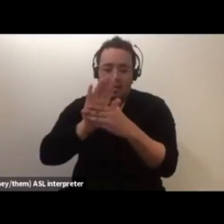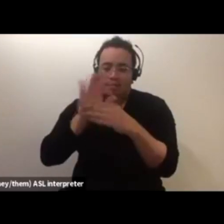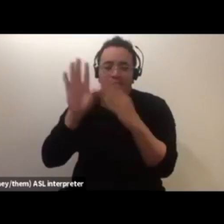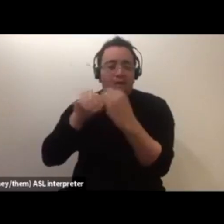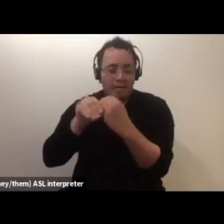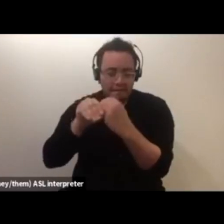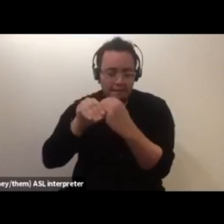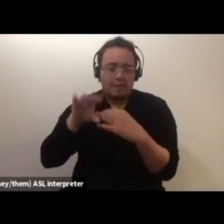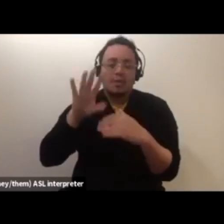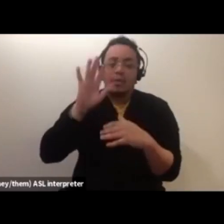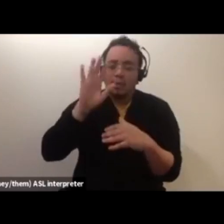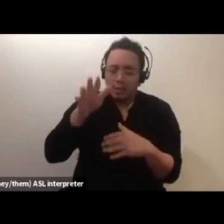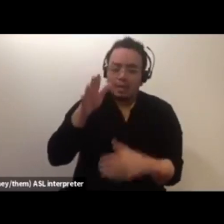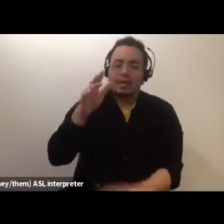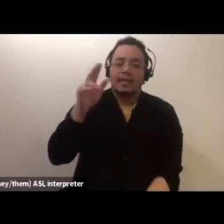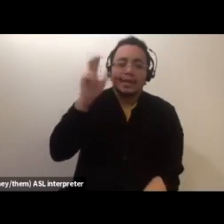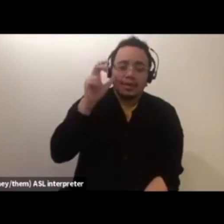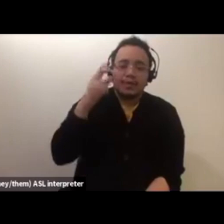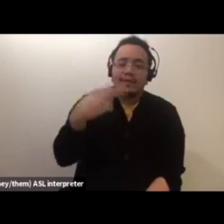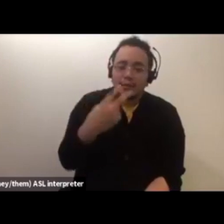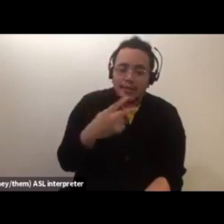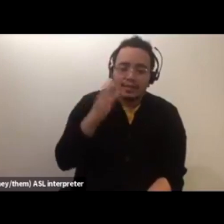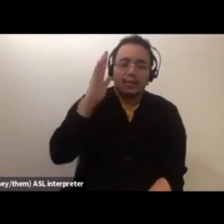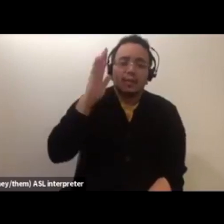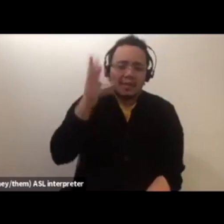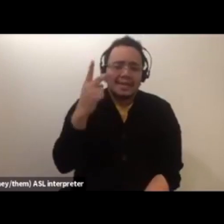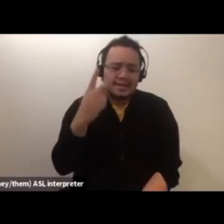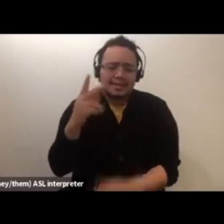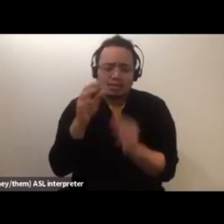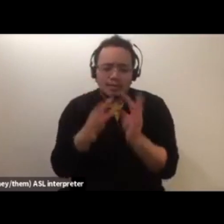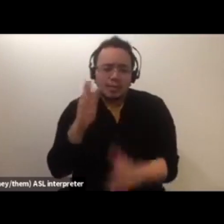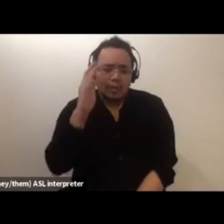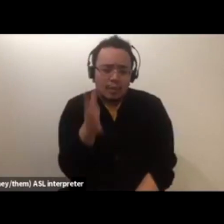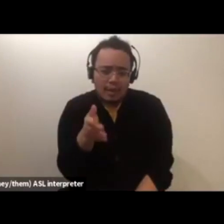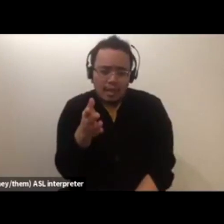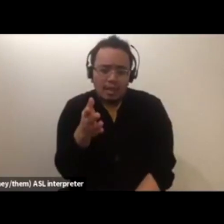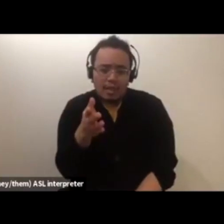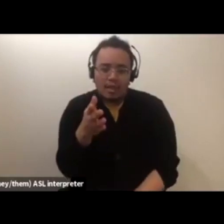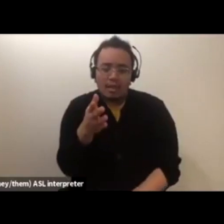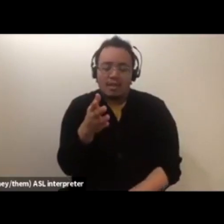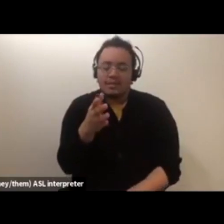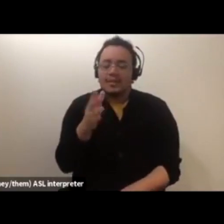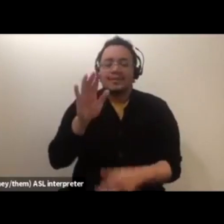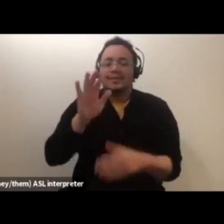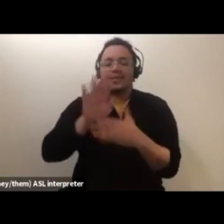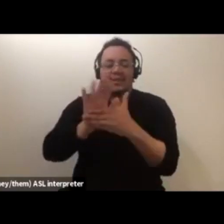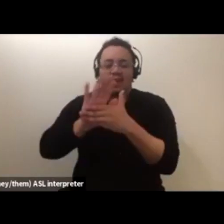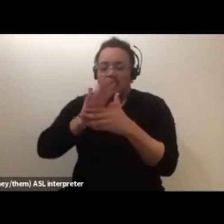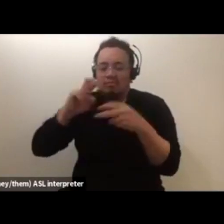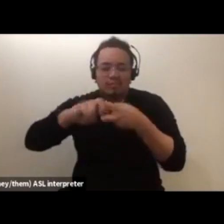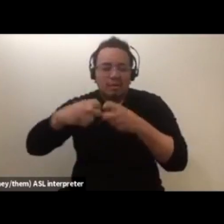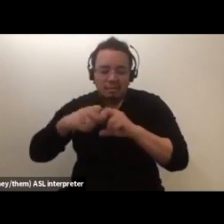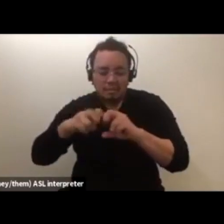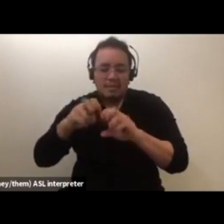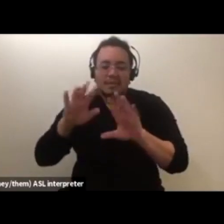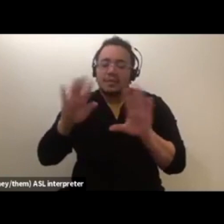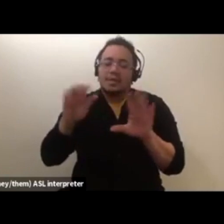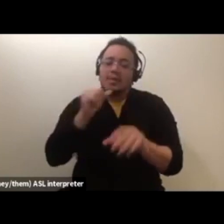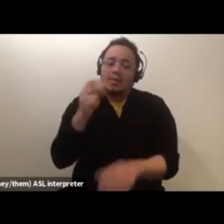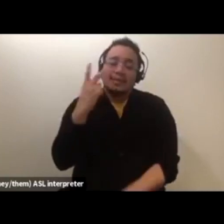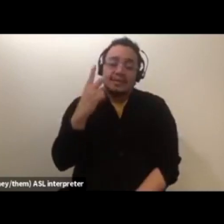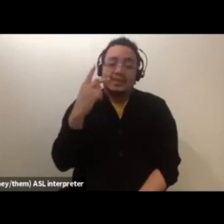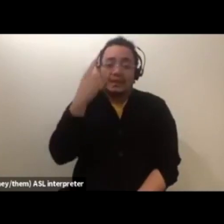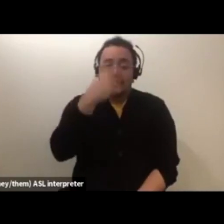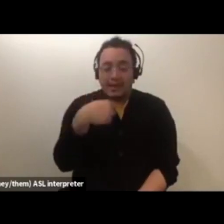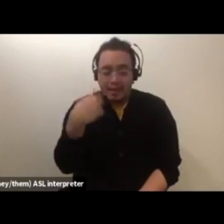make sure that people have ASL interpretation, her her video will not be shown. You won't be able to see her beautiful face. Their